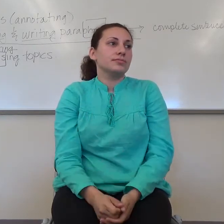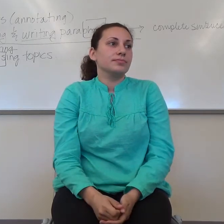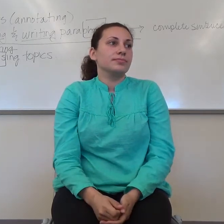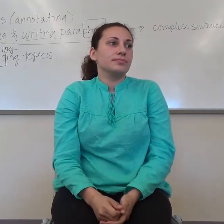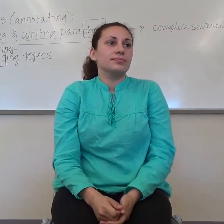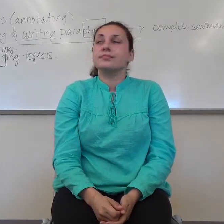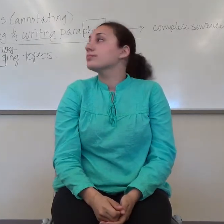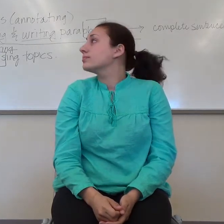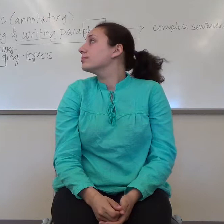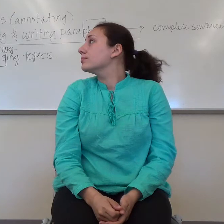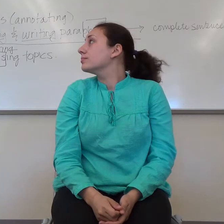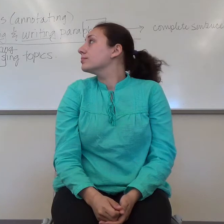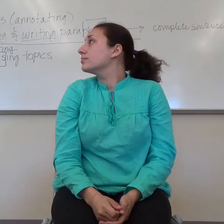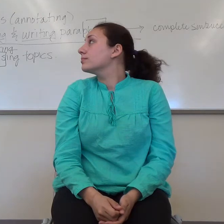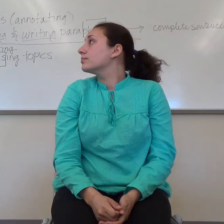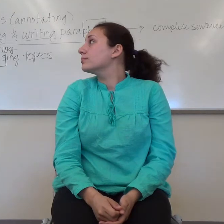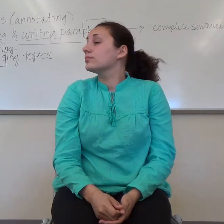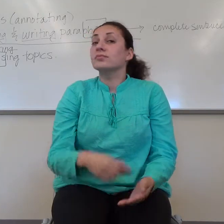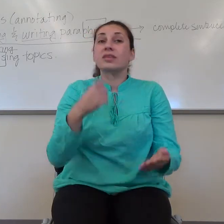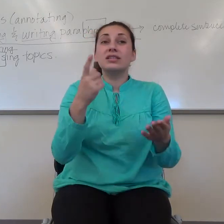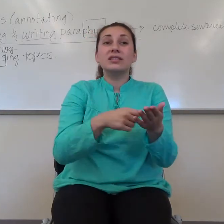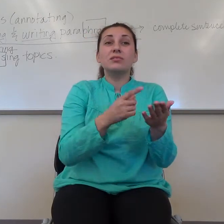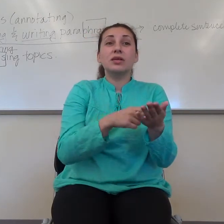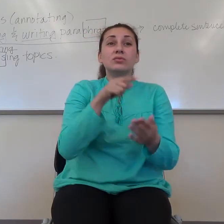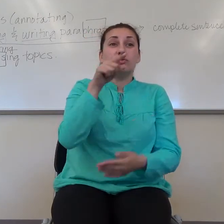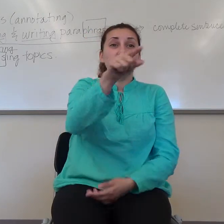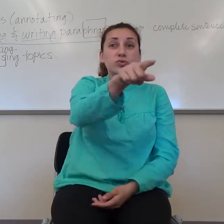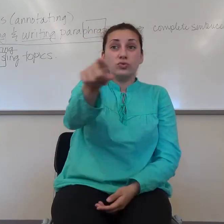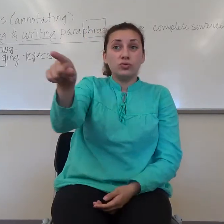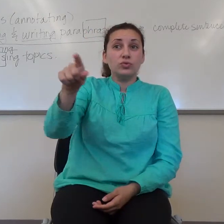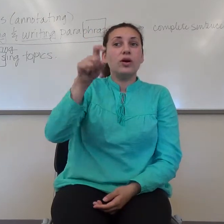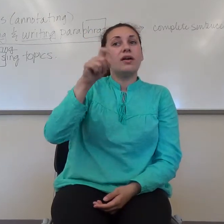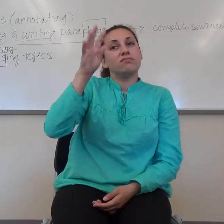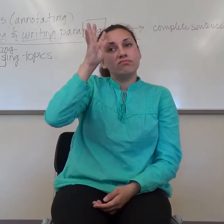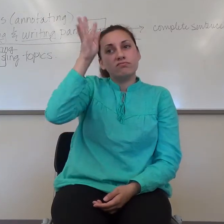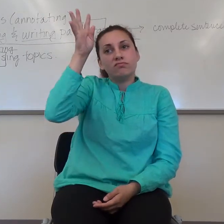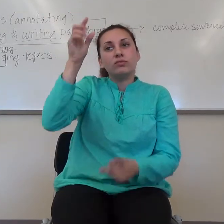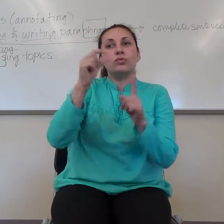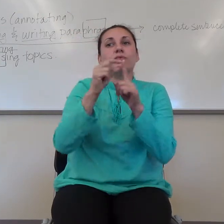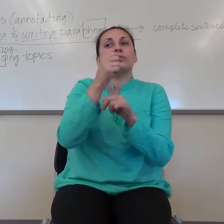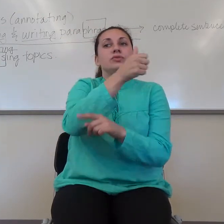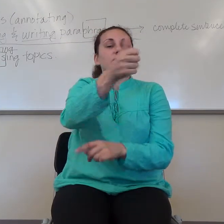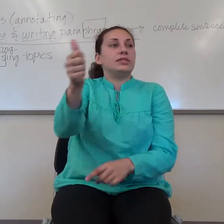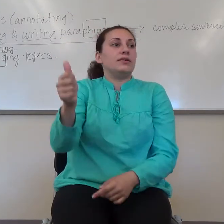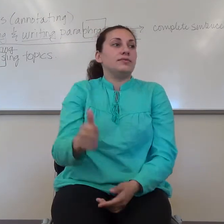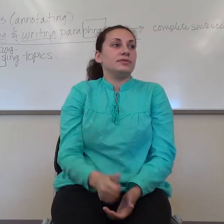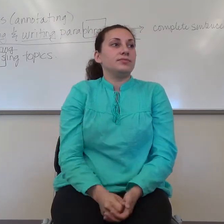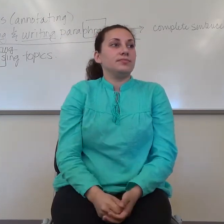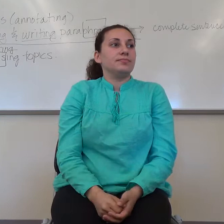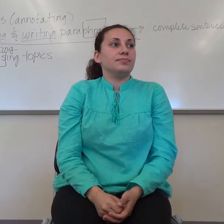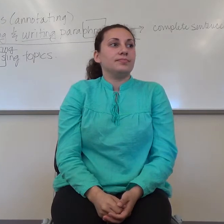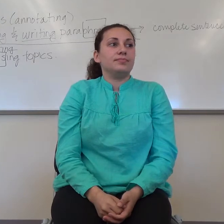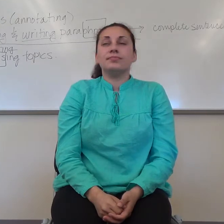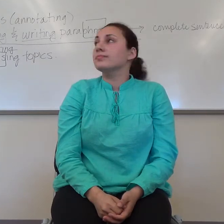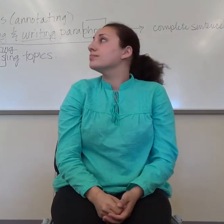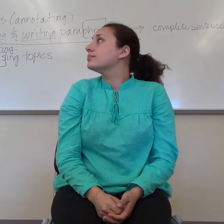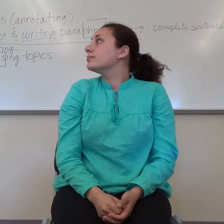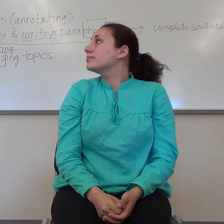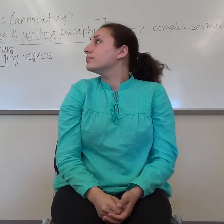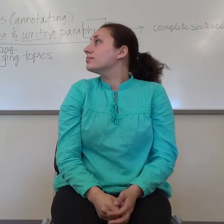Sometimes you have to come up with the words. So this one, we said could have